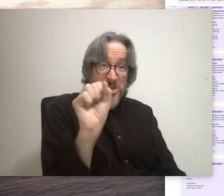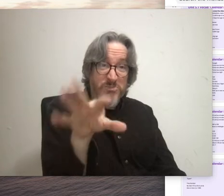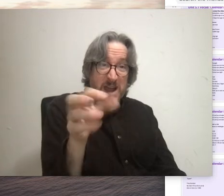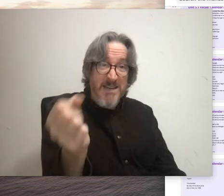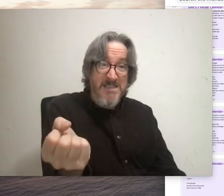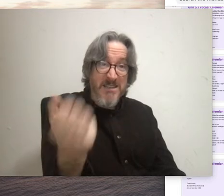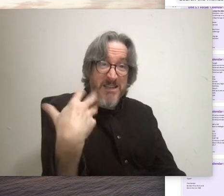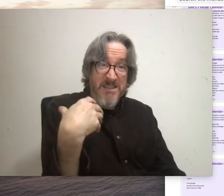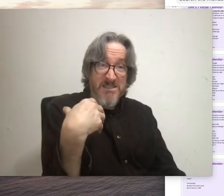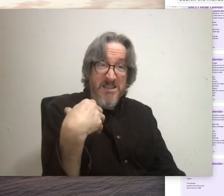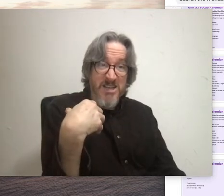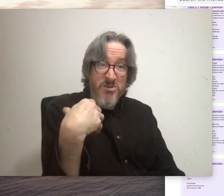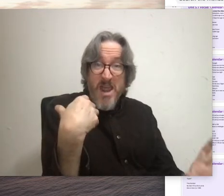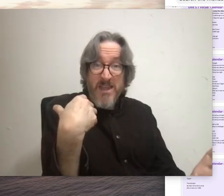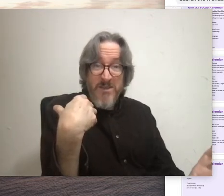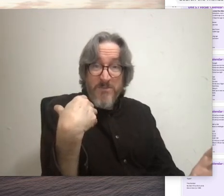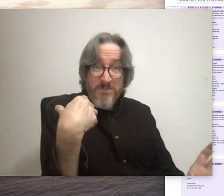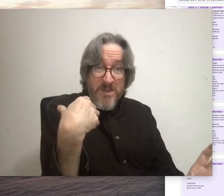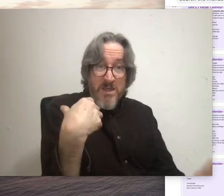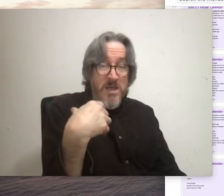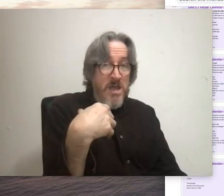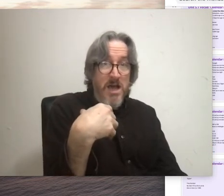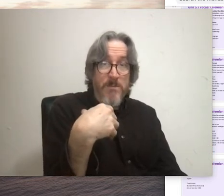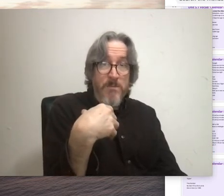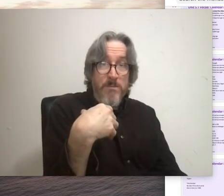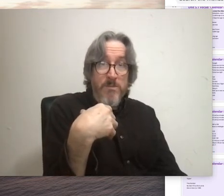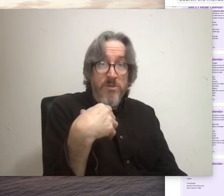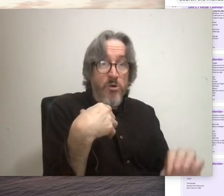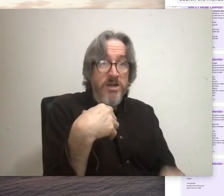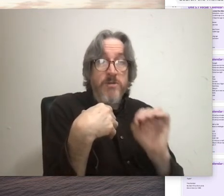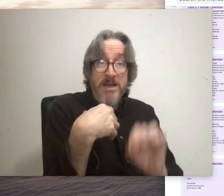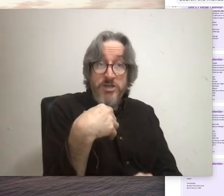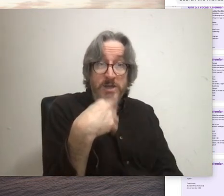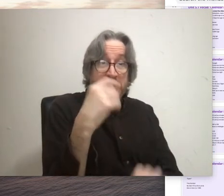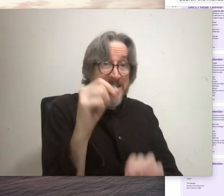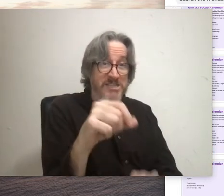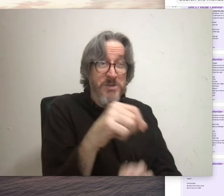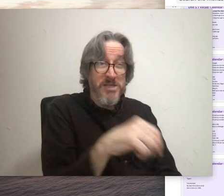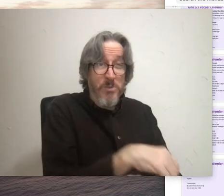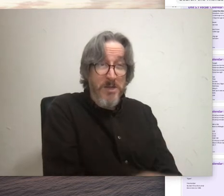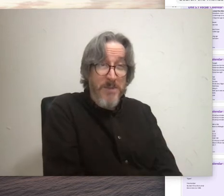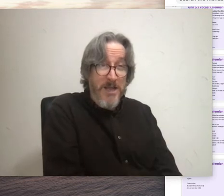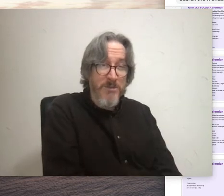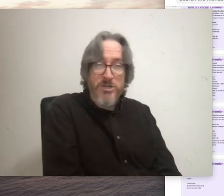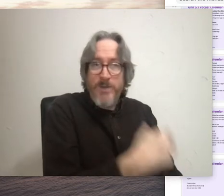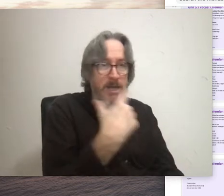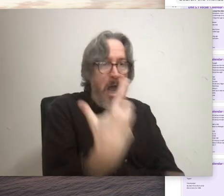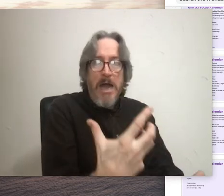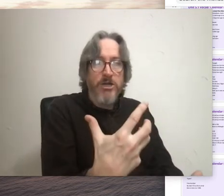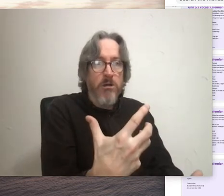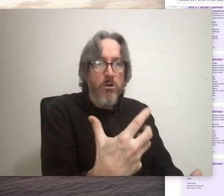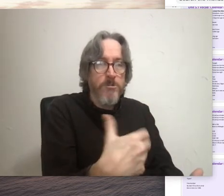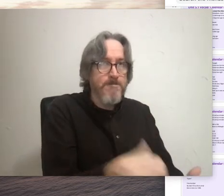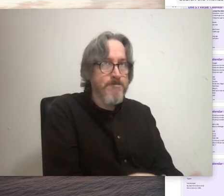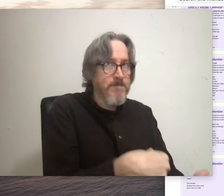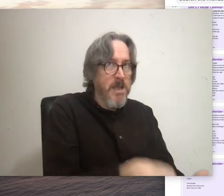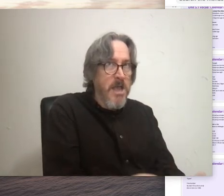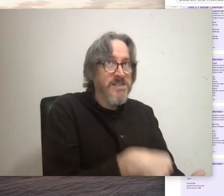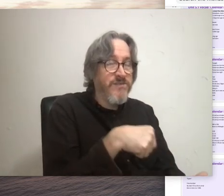each other and just practicing things and trying them. The more interaction you get, the easier these will be to pick up. Doing it on your